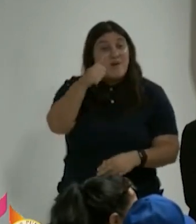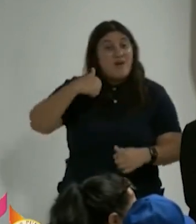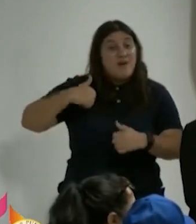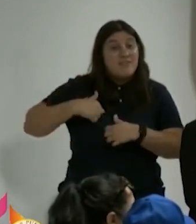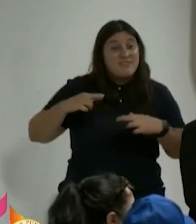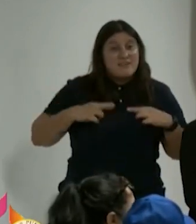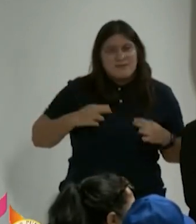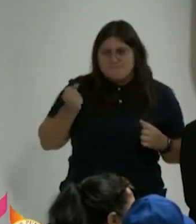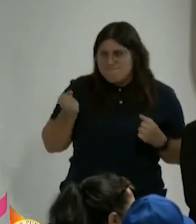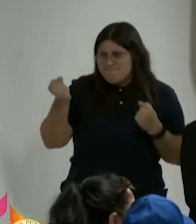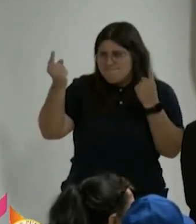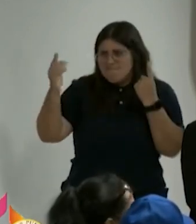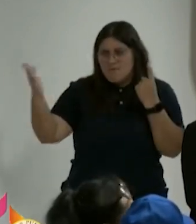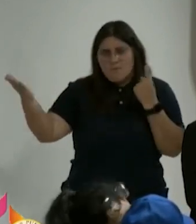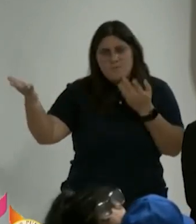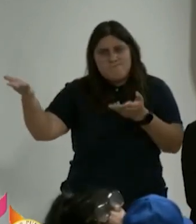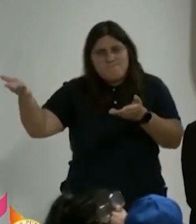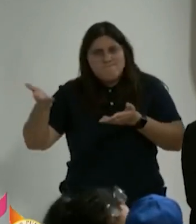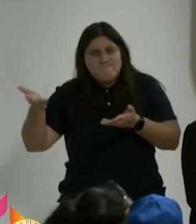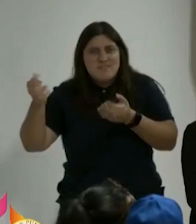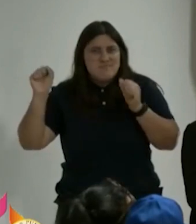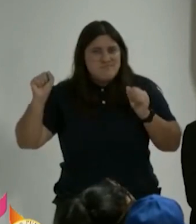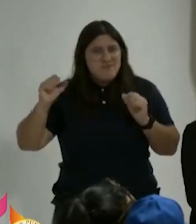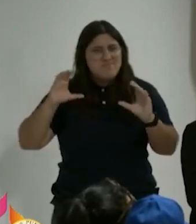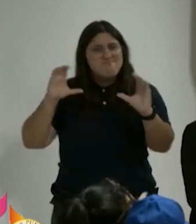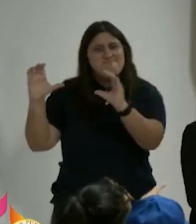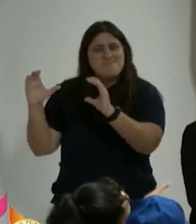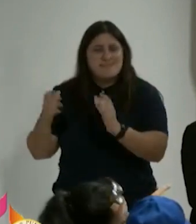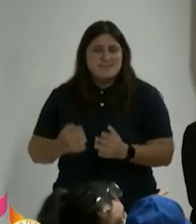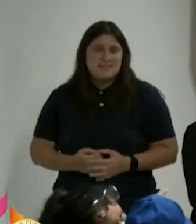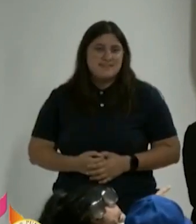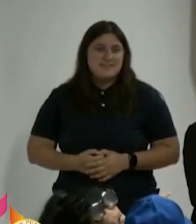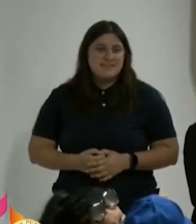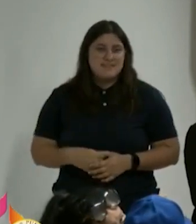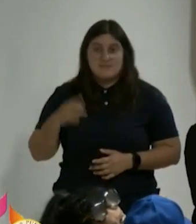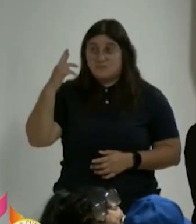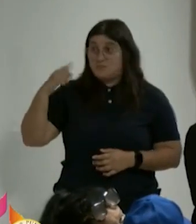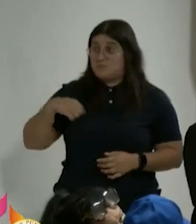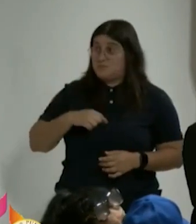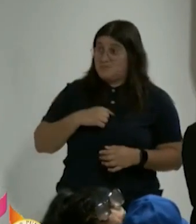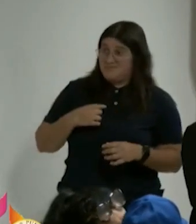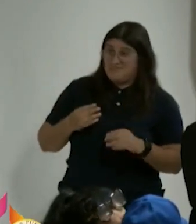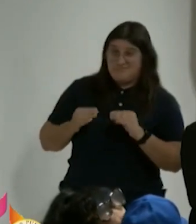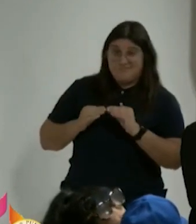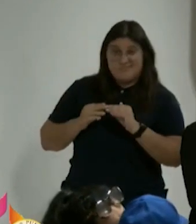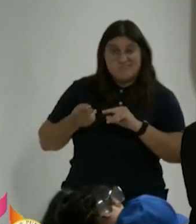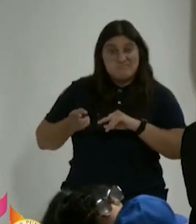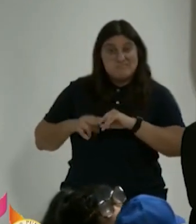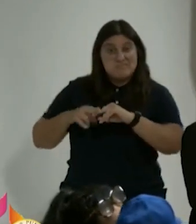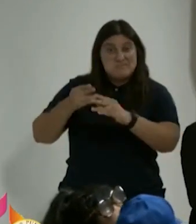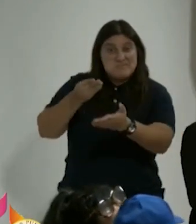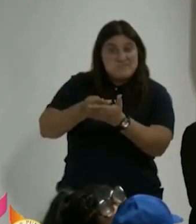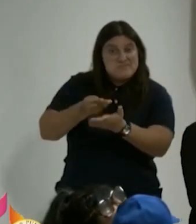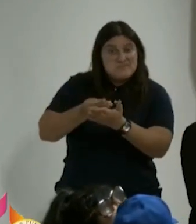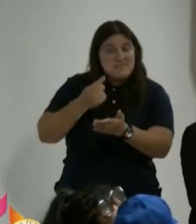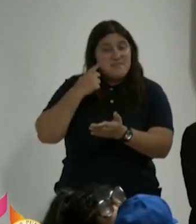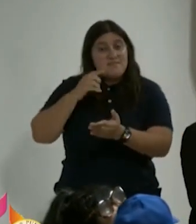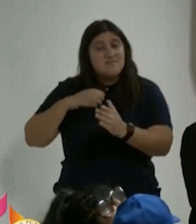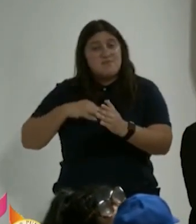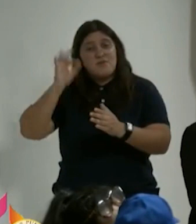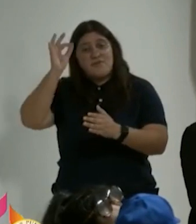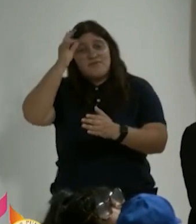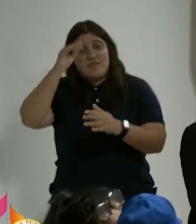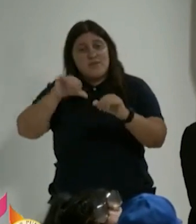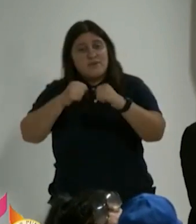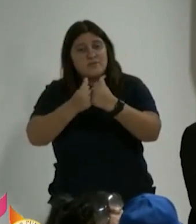what the experience has been like. So we also made sure that we had increased funding for our local veterans agencies, dozens of laws to